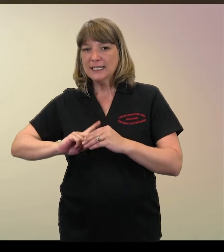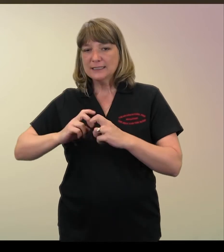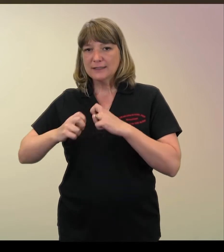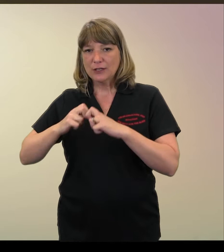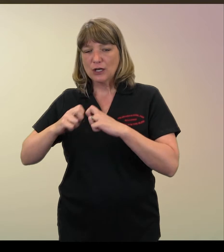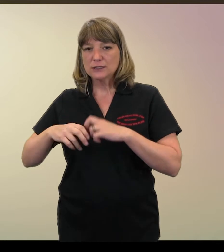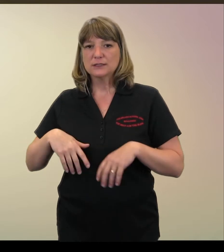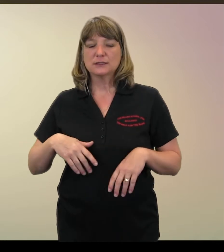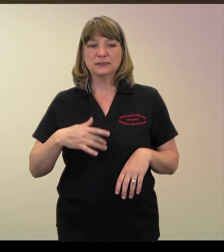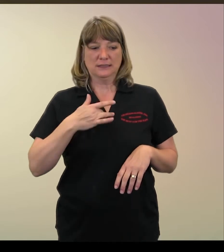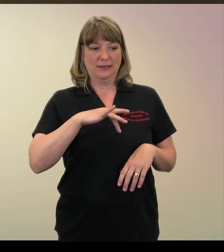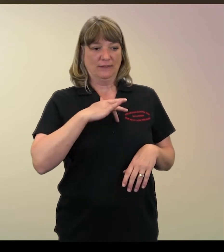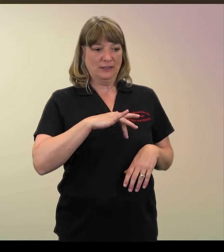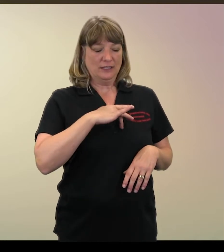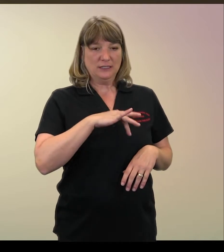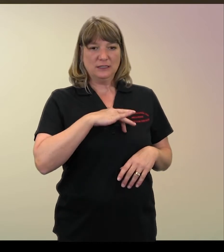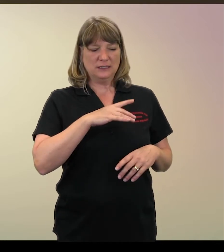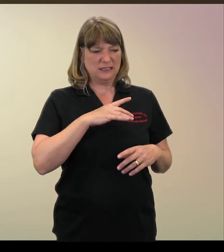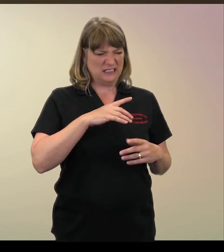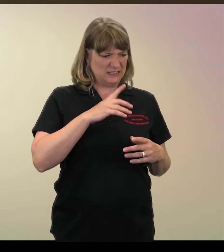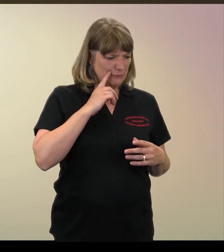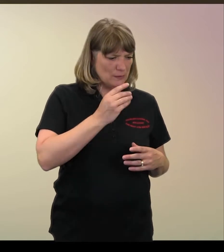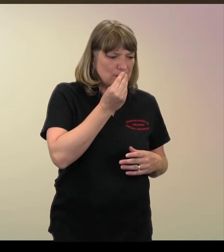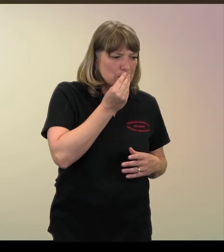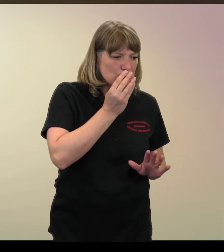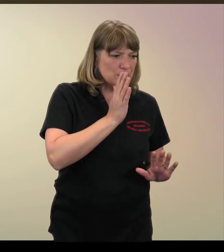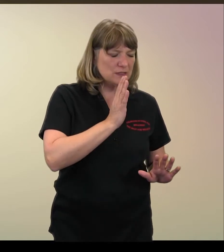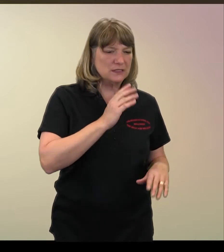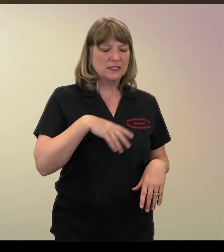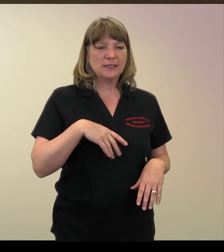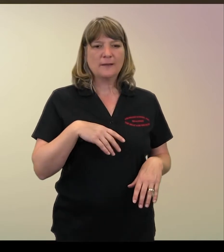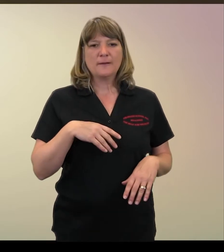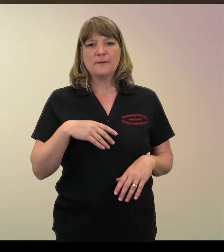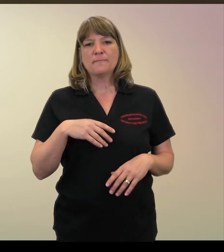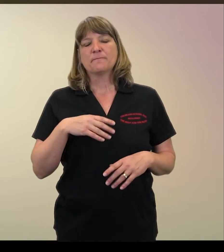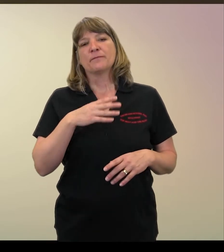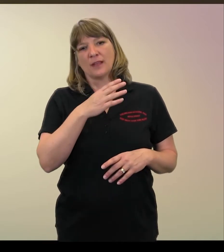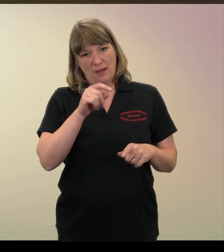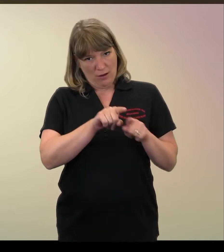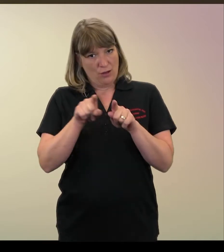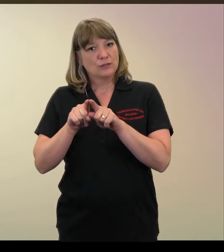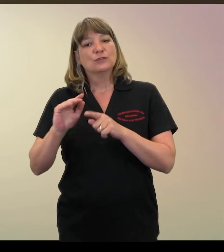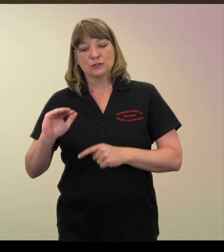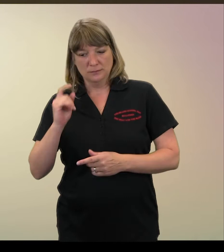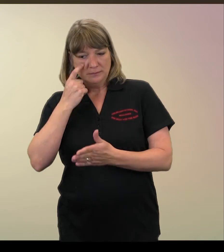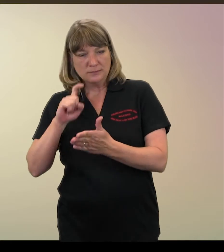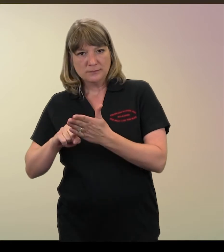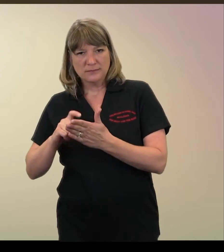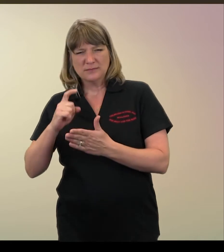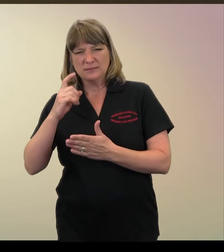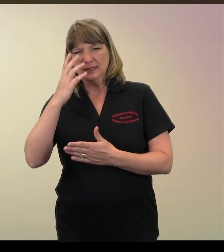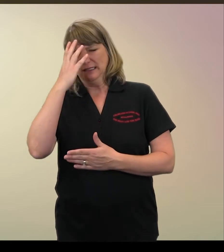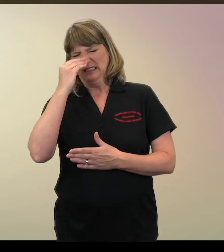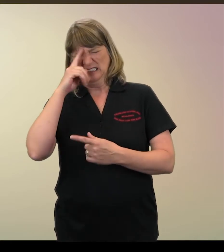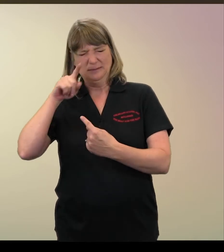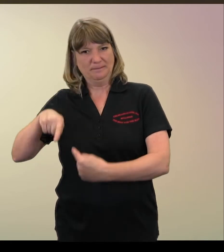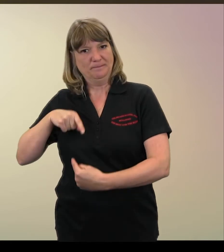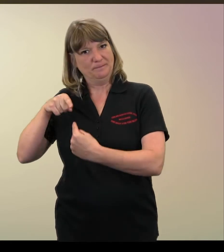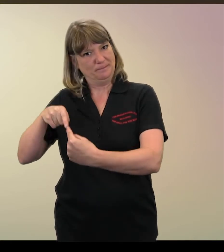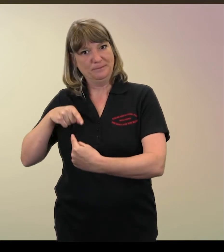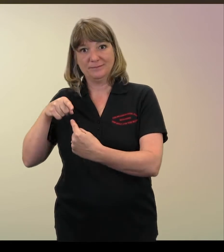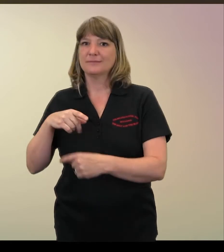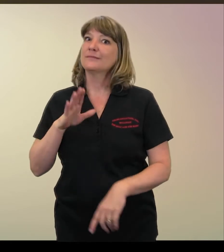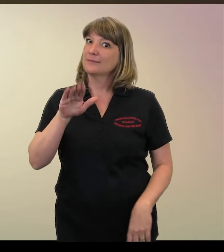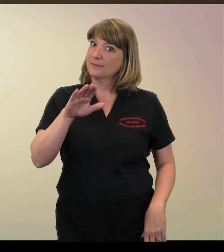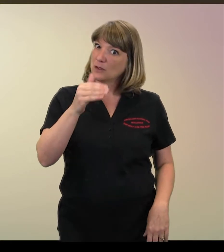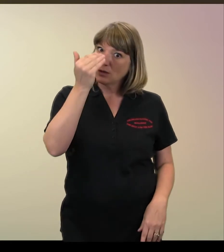difficulties, sensitivities to particular types of food. We also often see children who have sleep